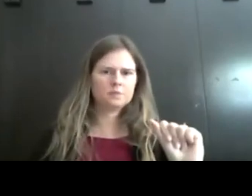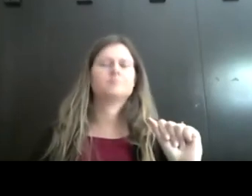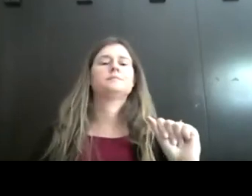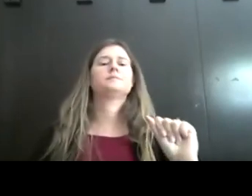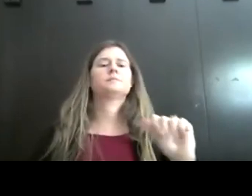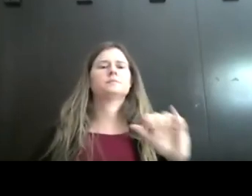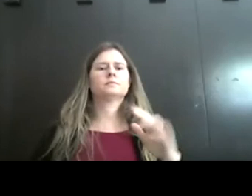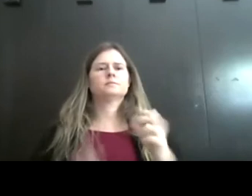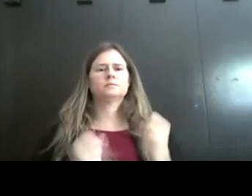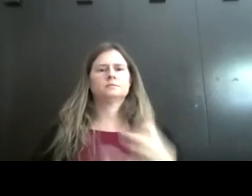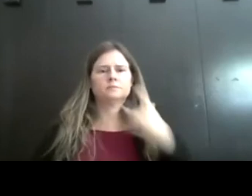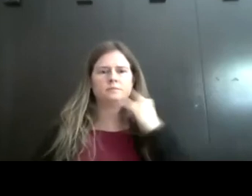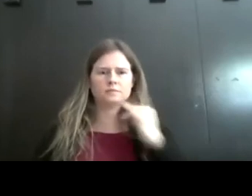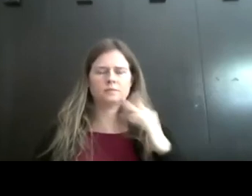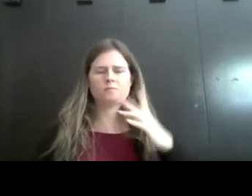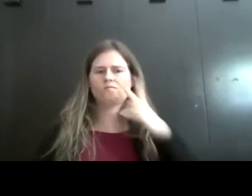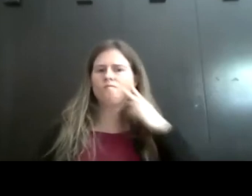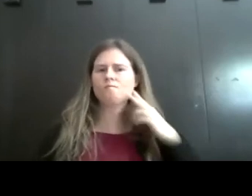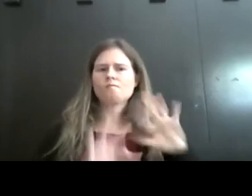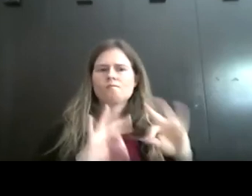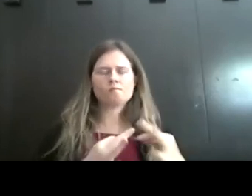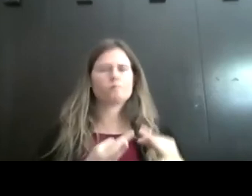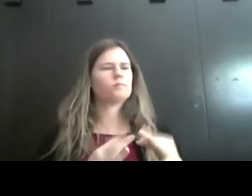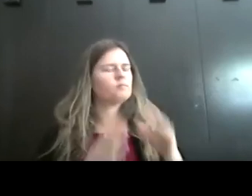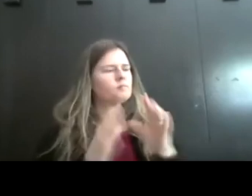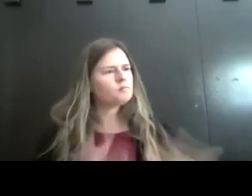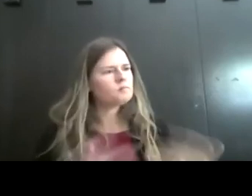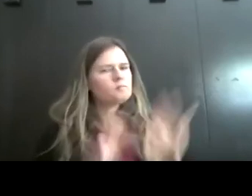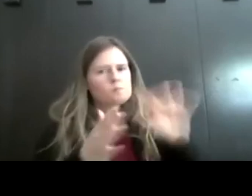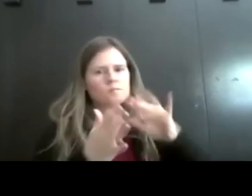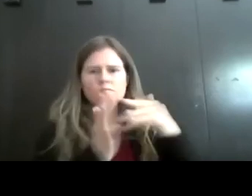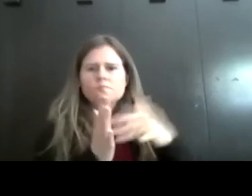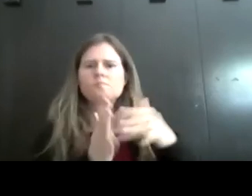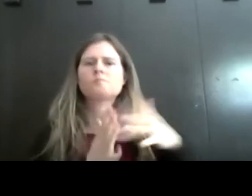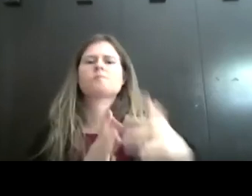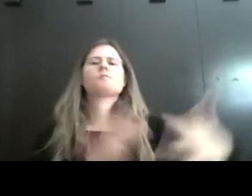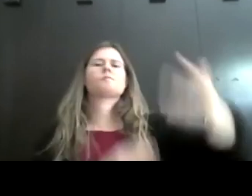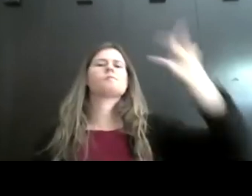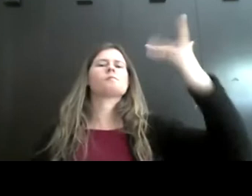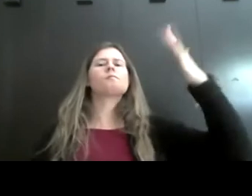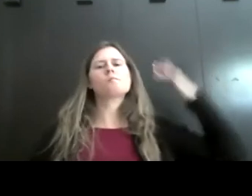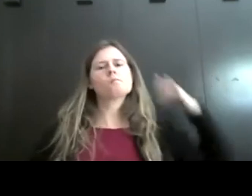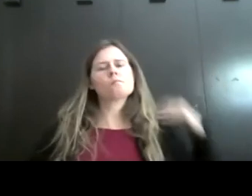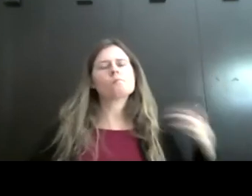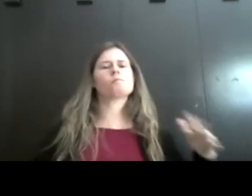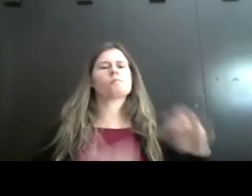families, we're always researching our ancestry and learning more about villages and tribal connections.